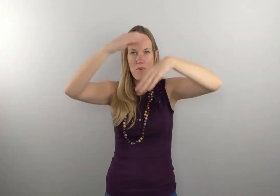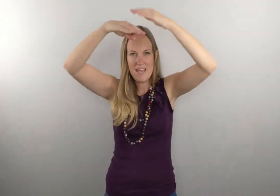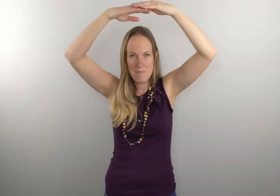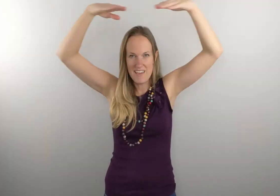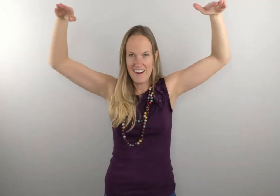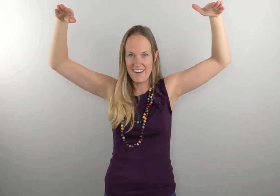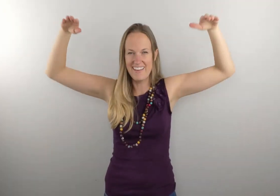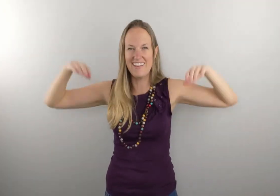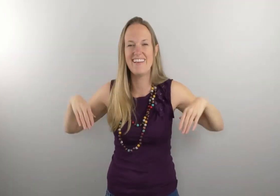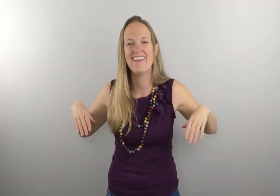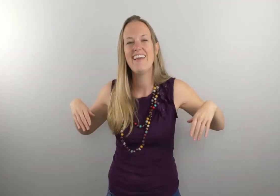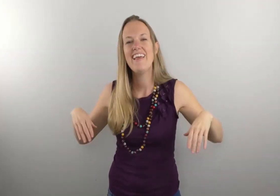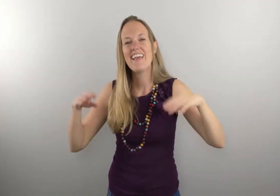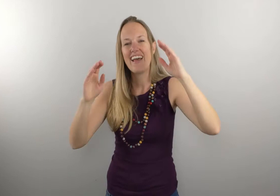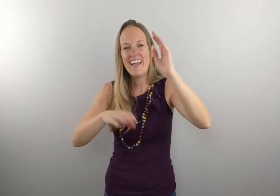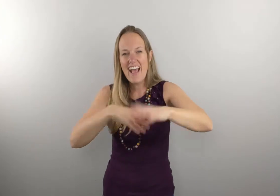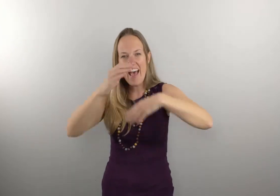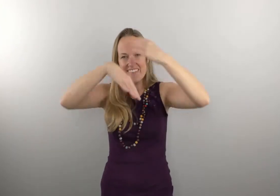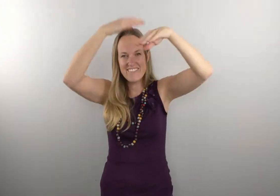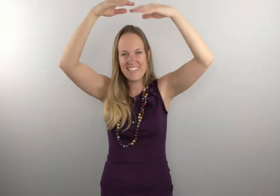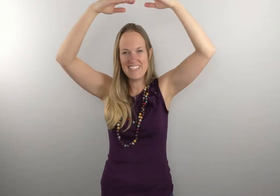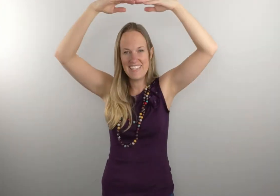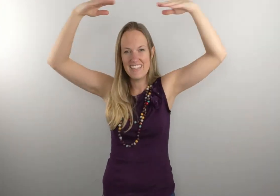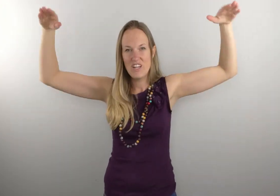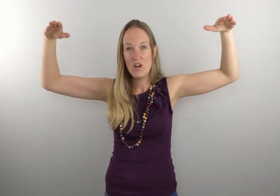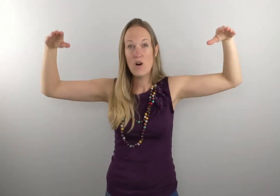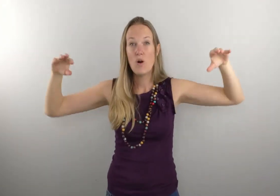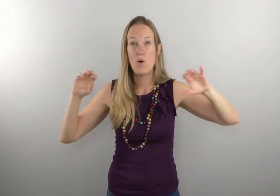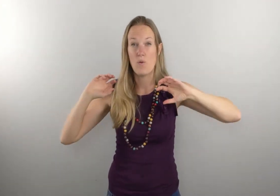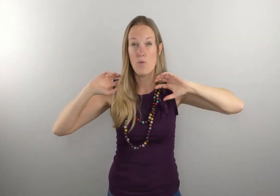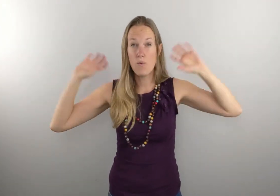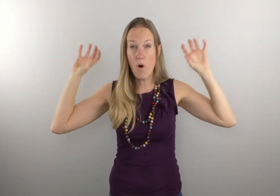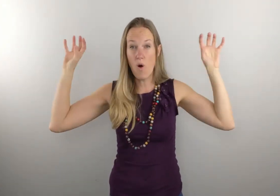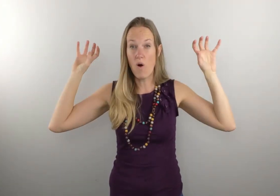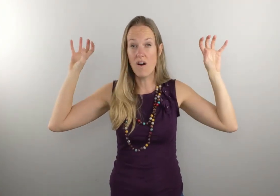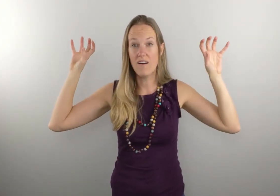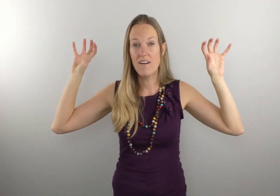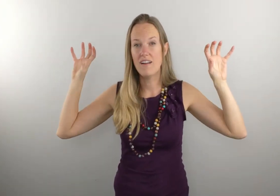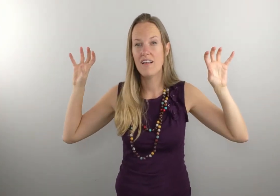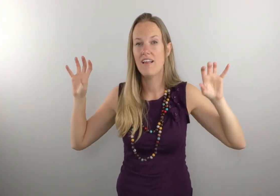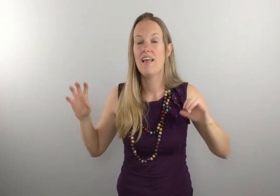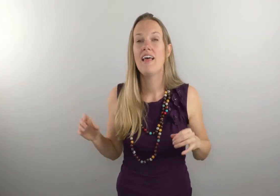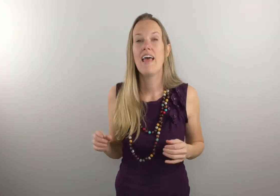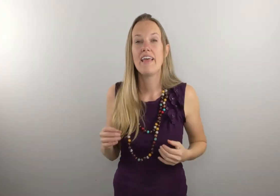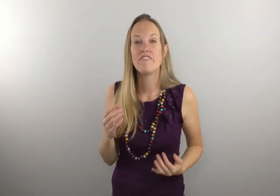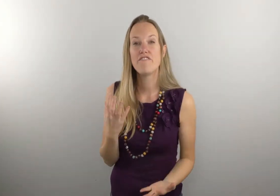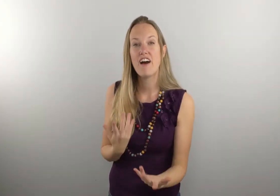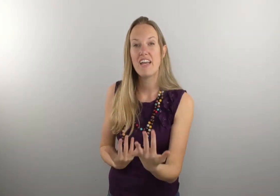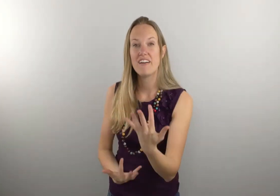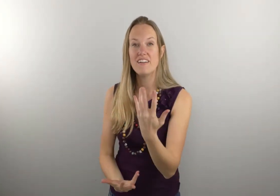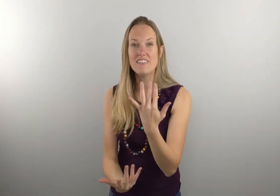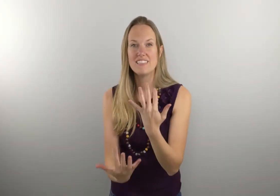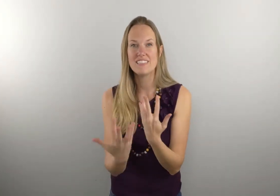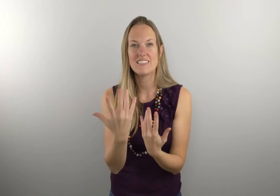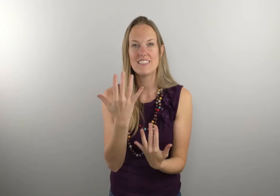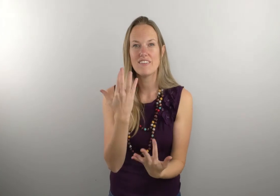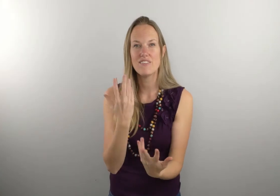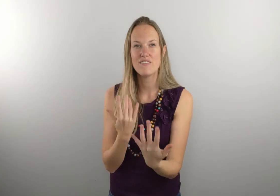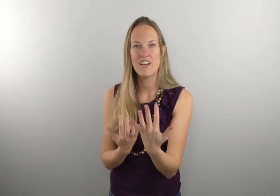up there. Okay, heaven, roar, and fire. This is a sign for